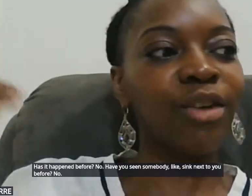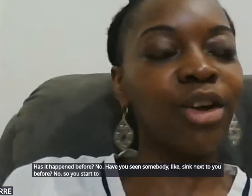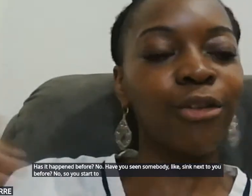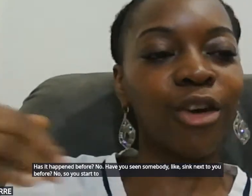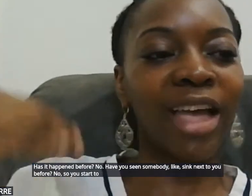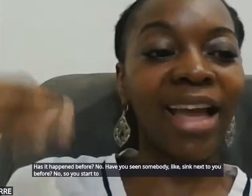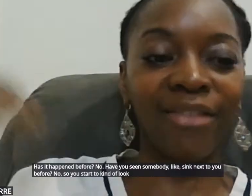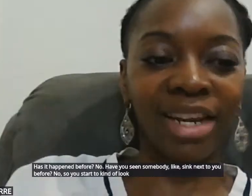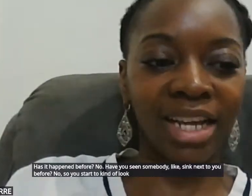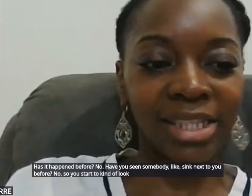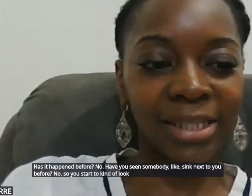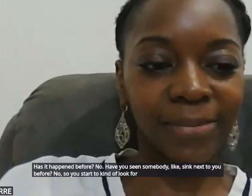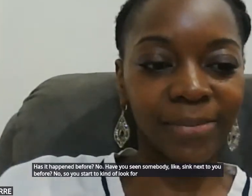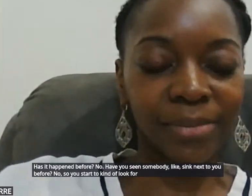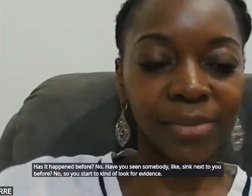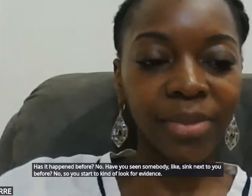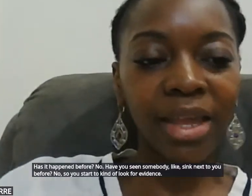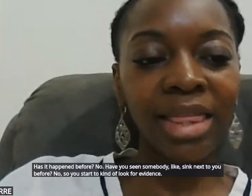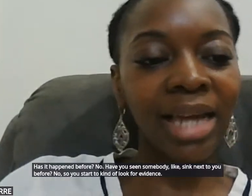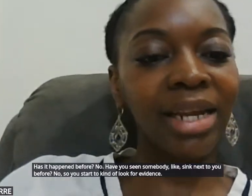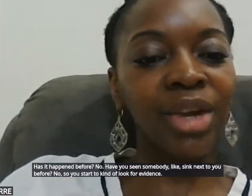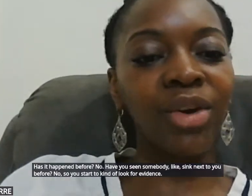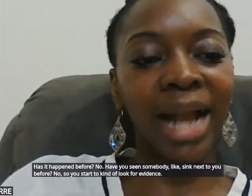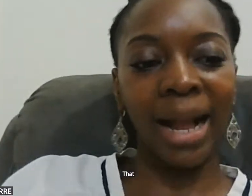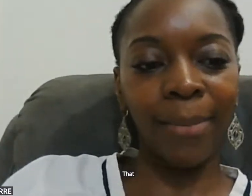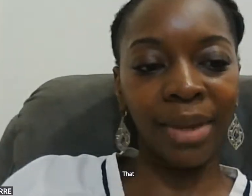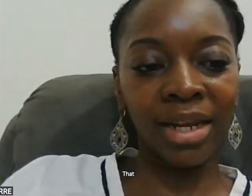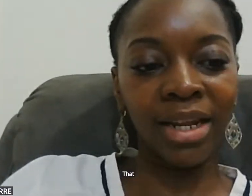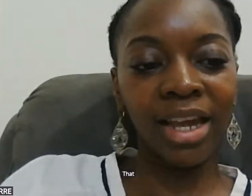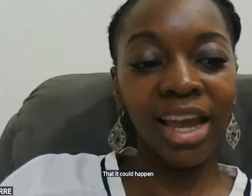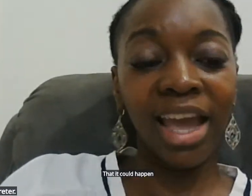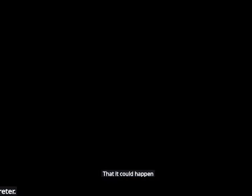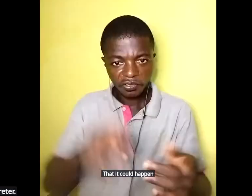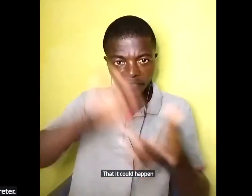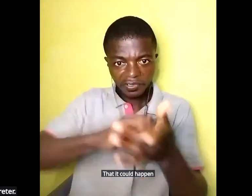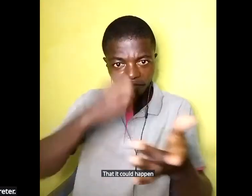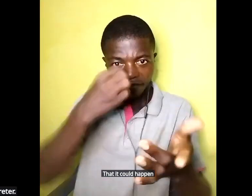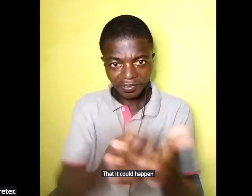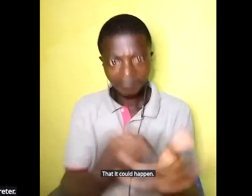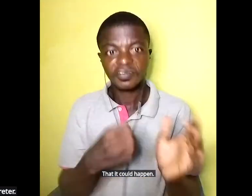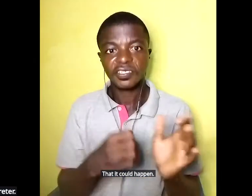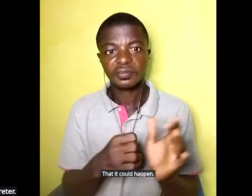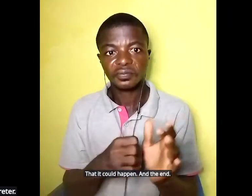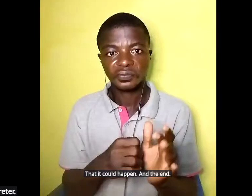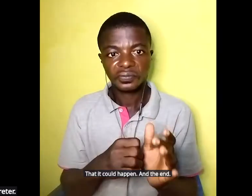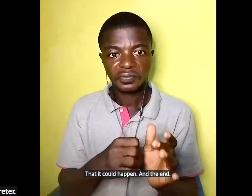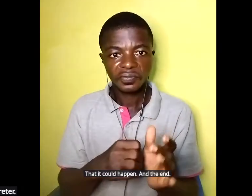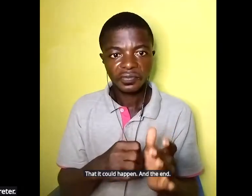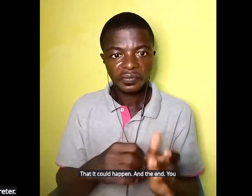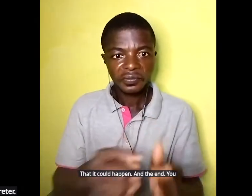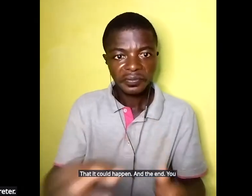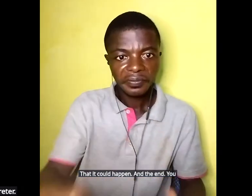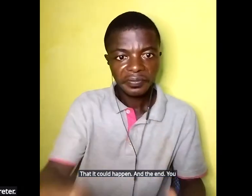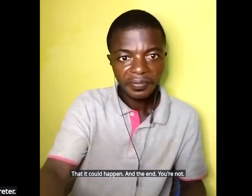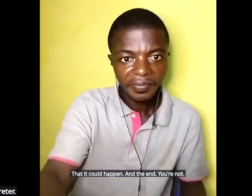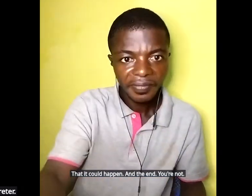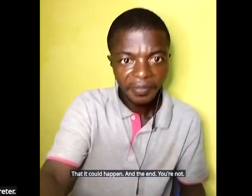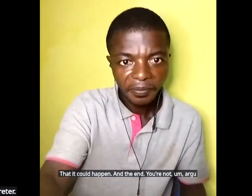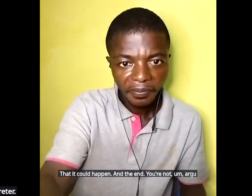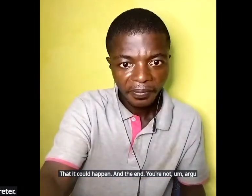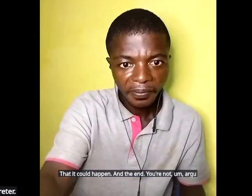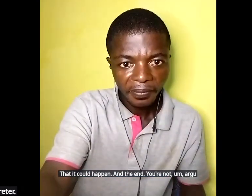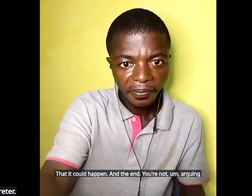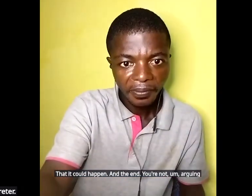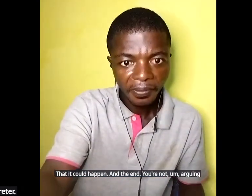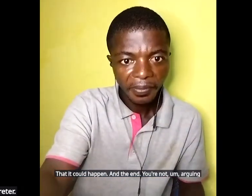of look for evidence that it could happen. In the end, you're not arguing